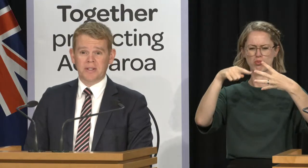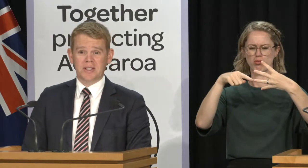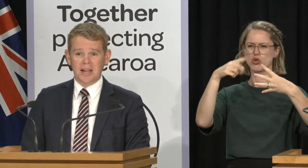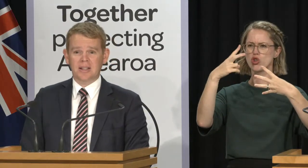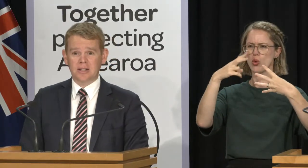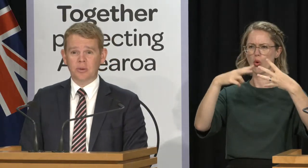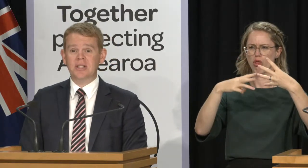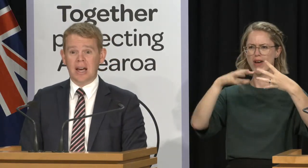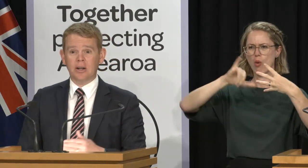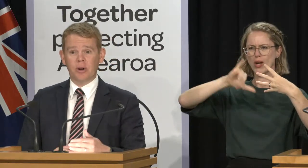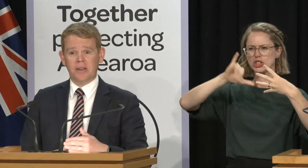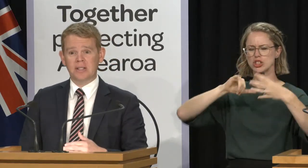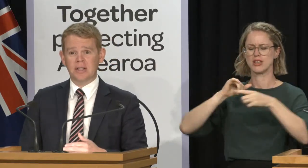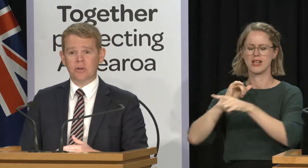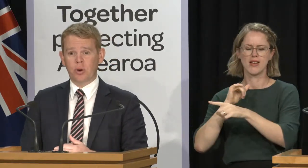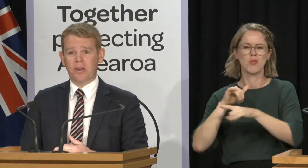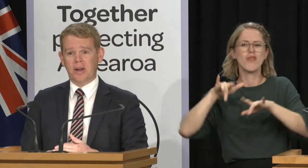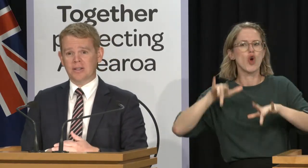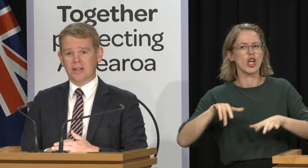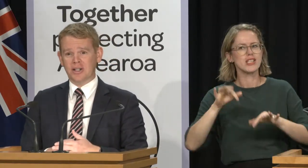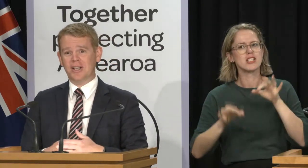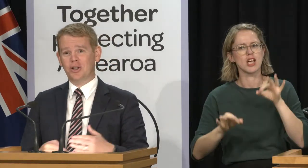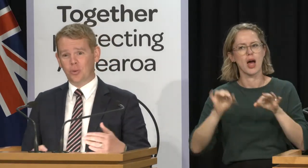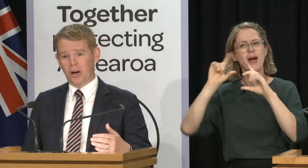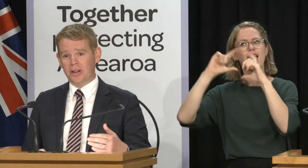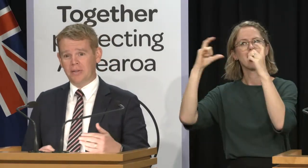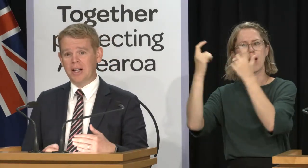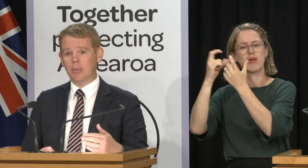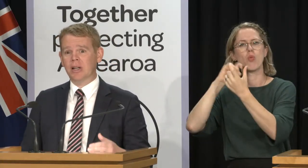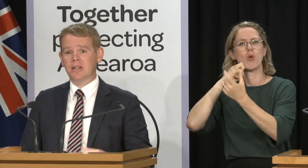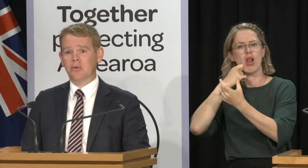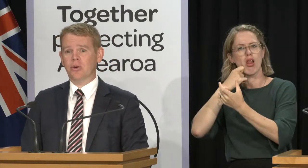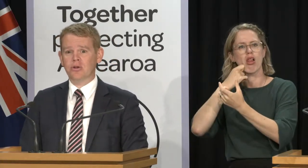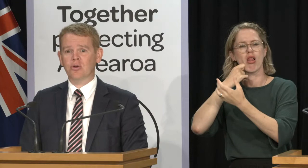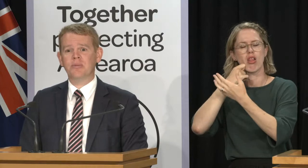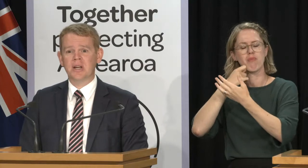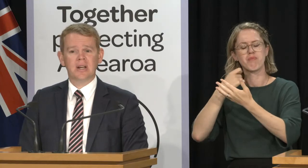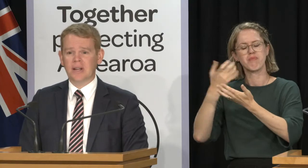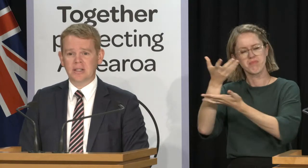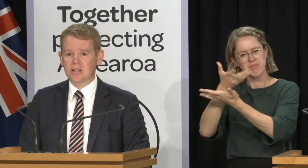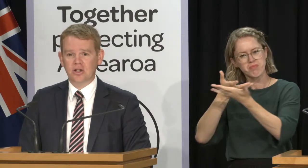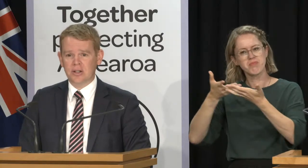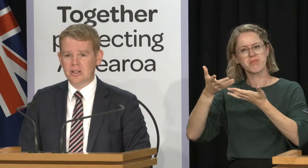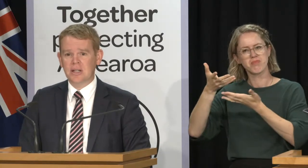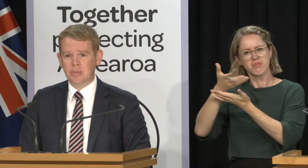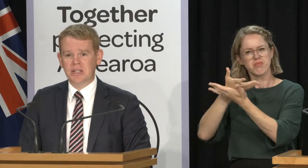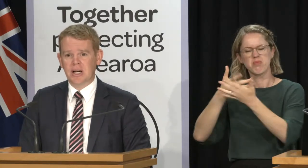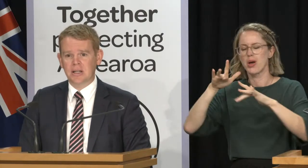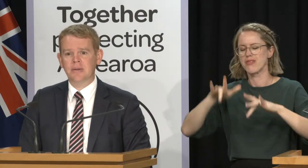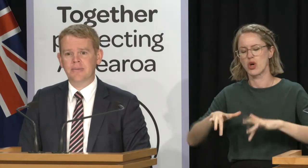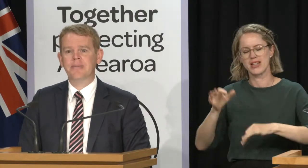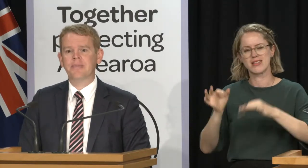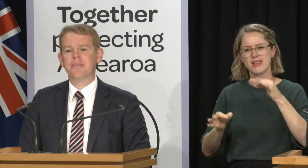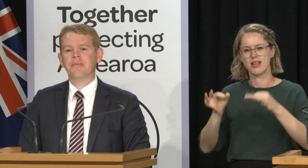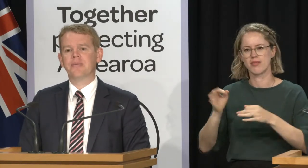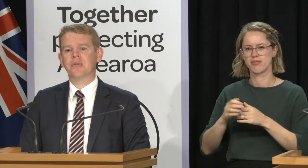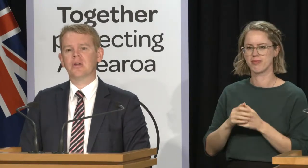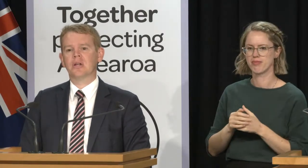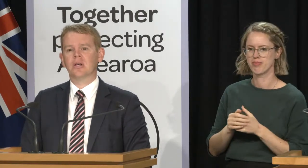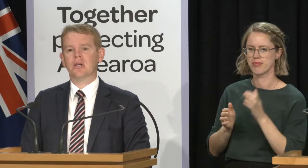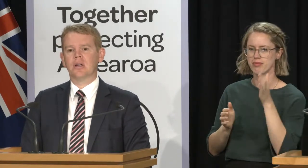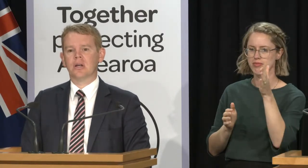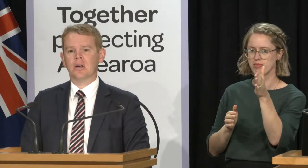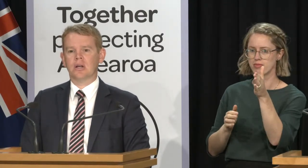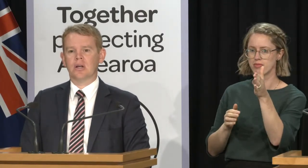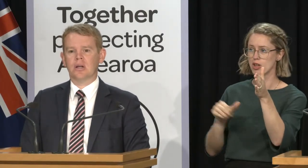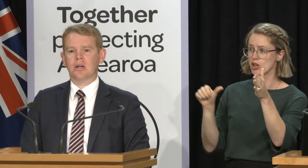will have to take, as to exactly where they sit, or whether that's a continual availability for those groups. That's a decision that's yet to be taken. Should it be that